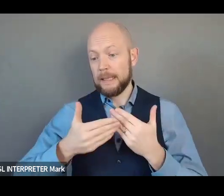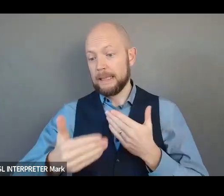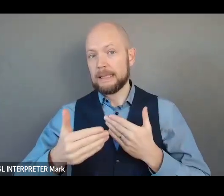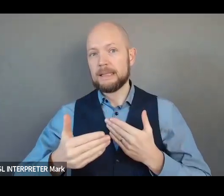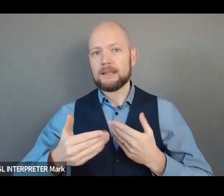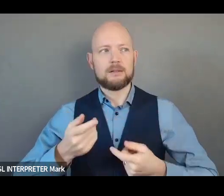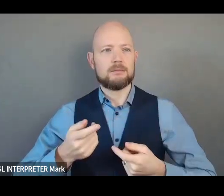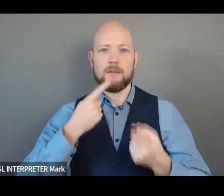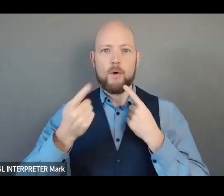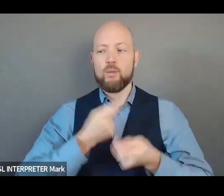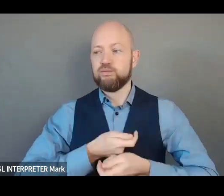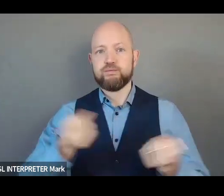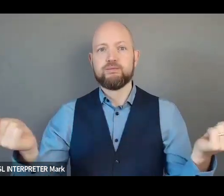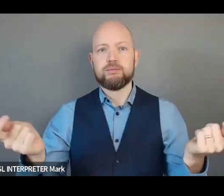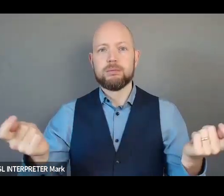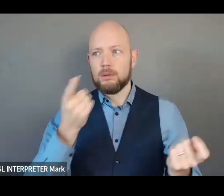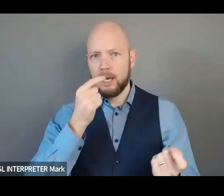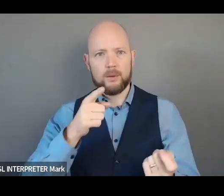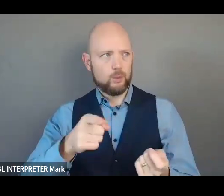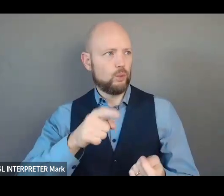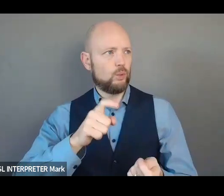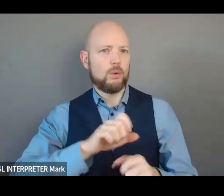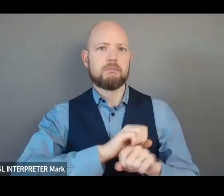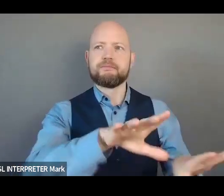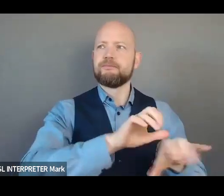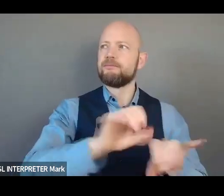in the room can distribute that through the network. It would really be